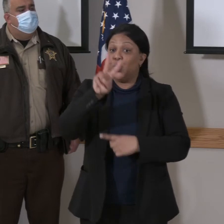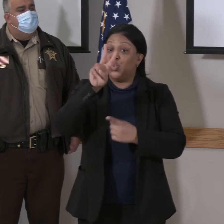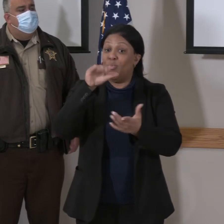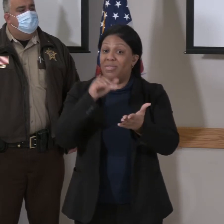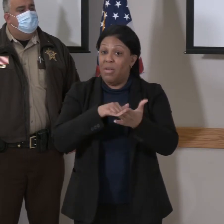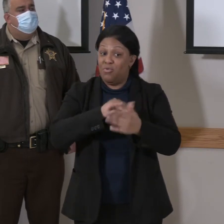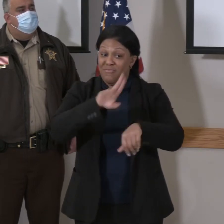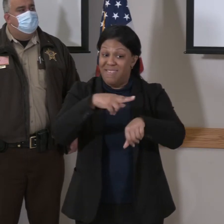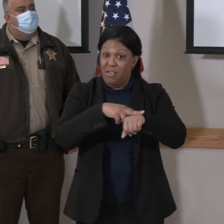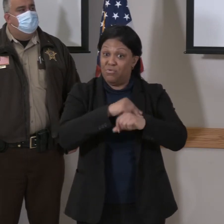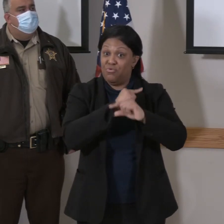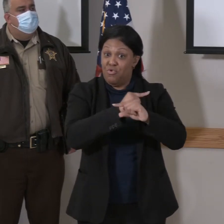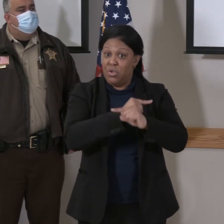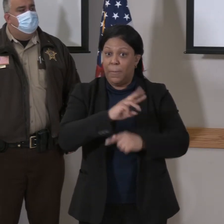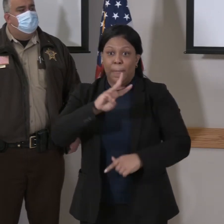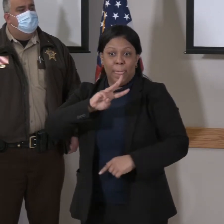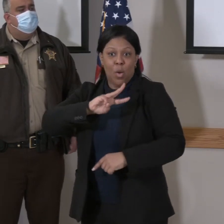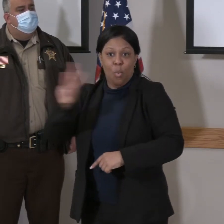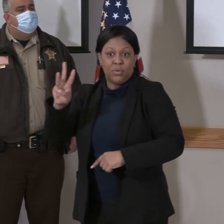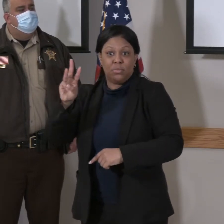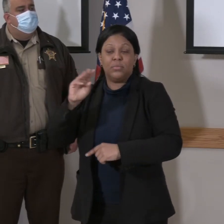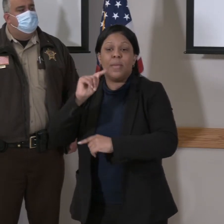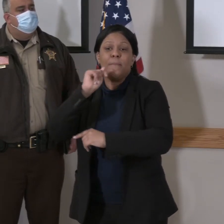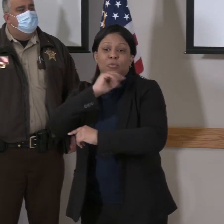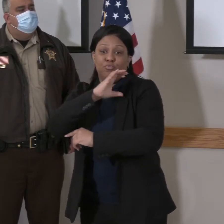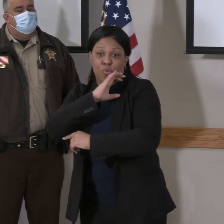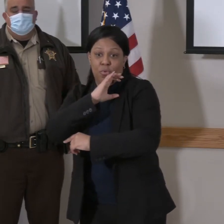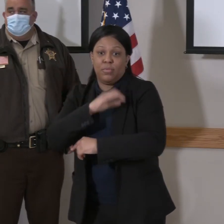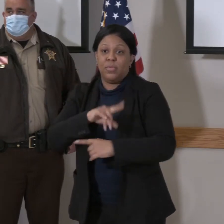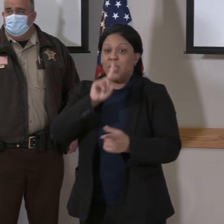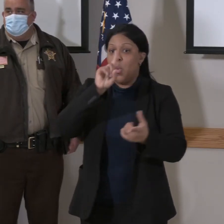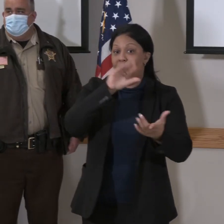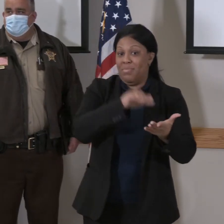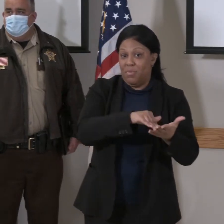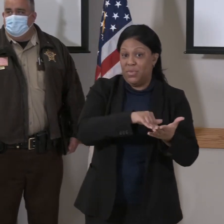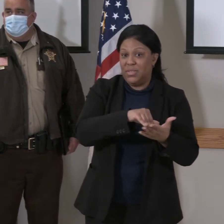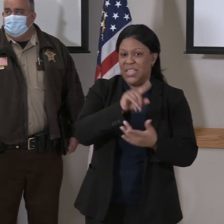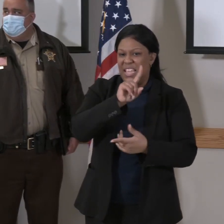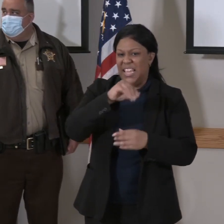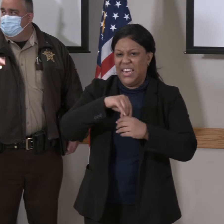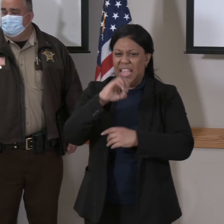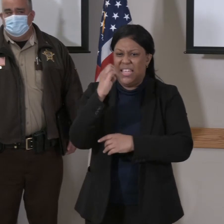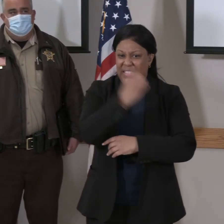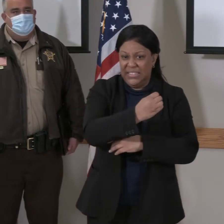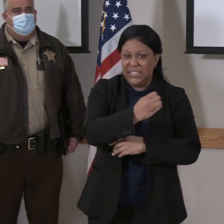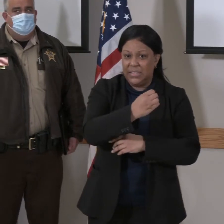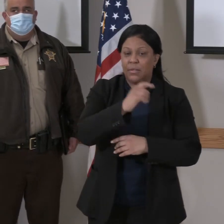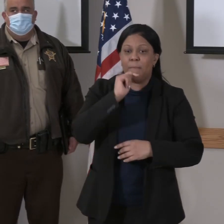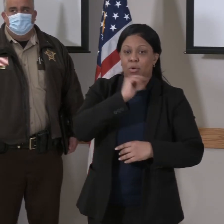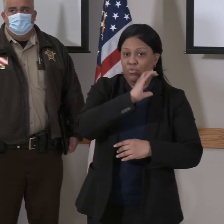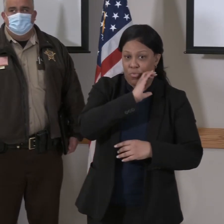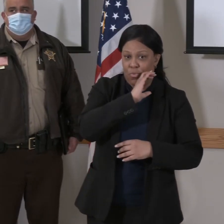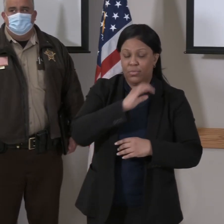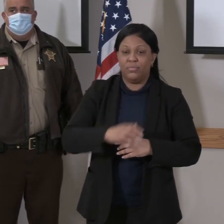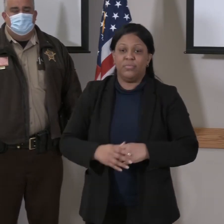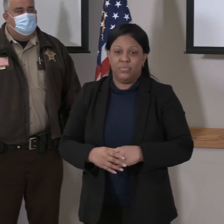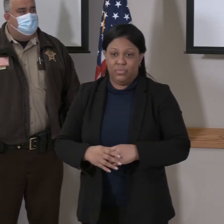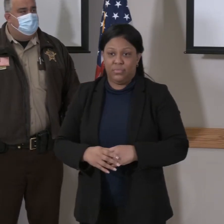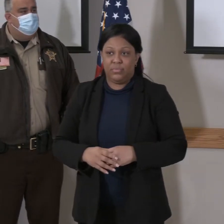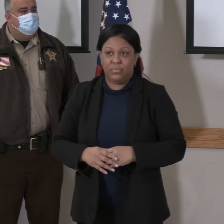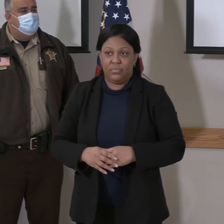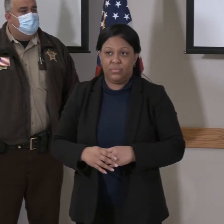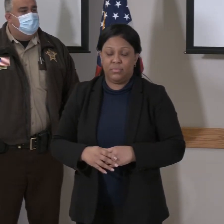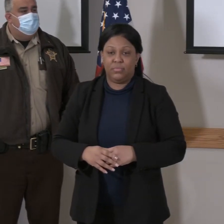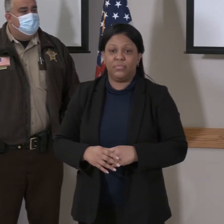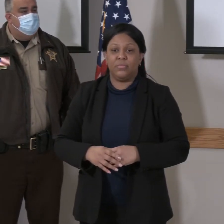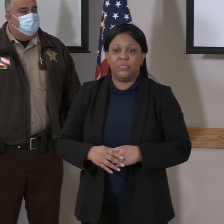in the West Metro area, and about a 1,000 National Guard presence in the East Metro area. We also have, obviously, mutual aid from